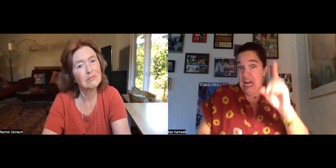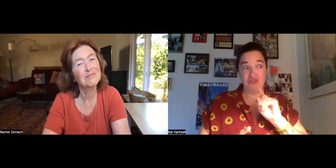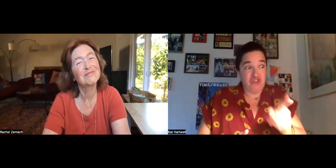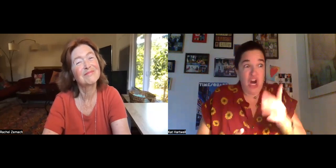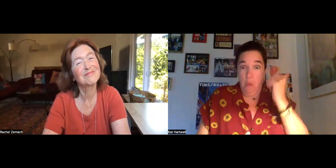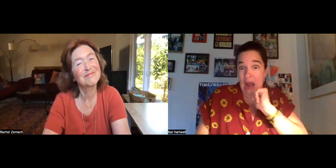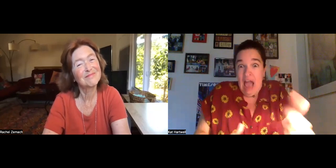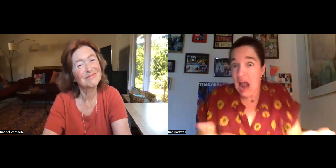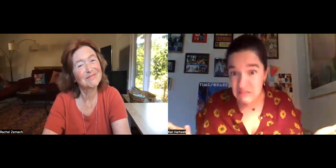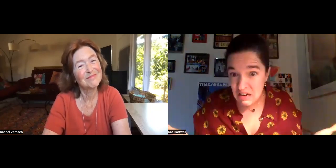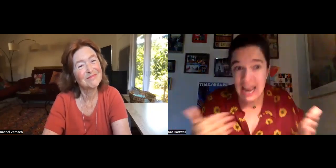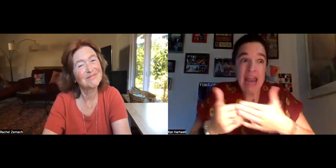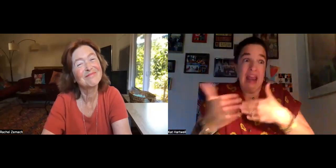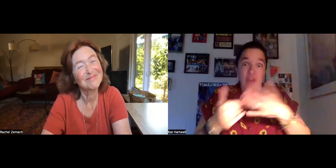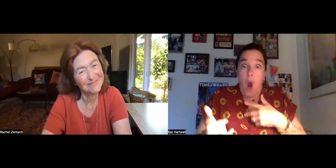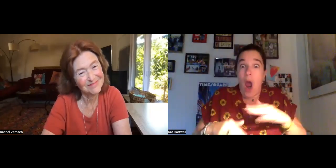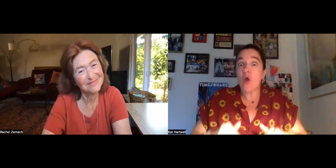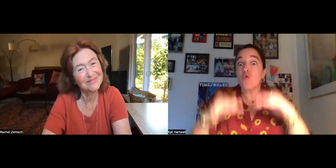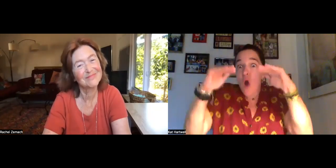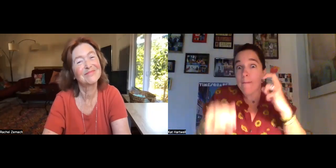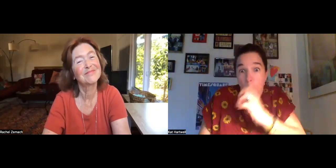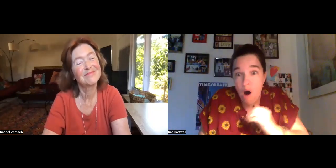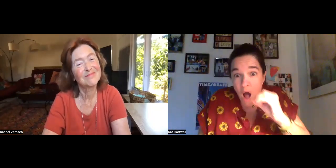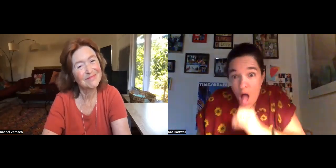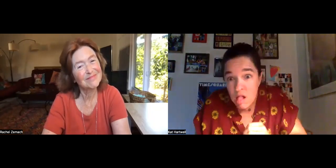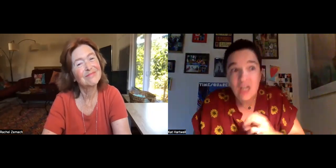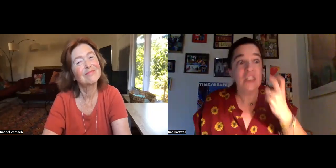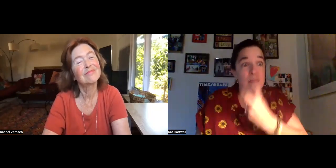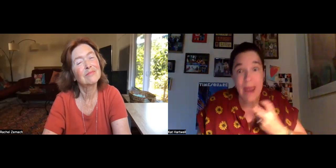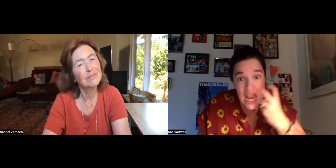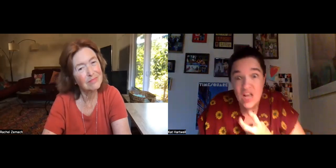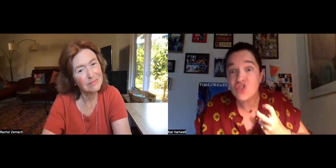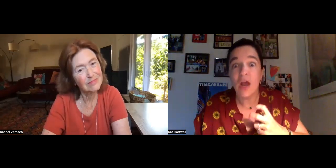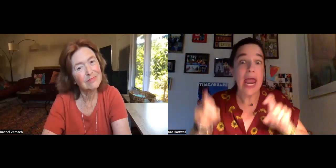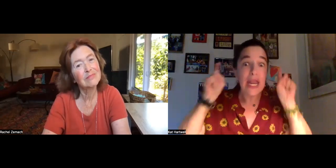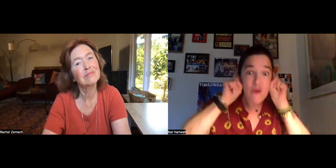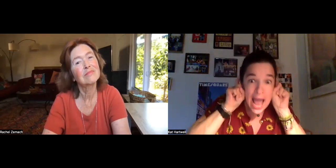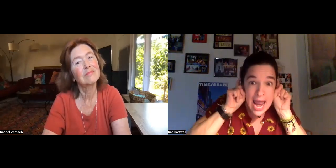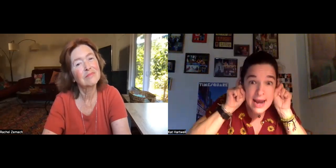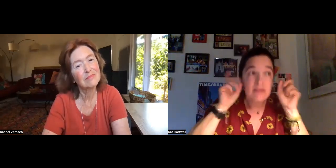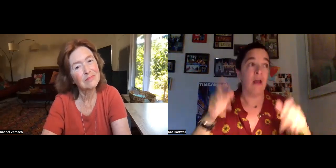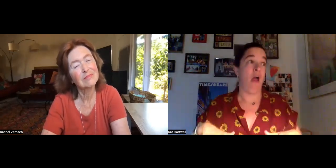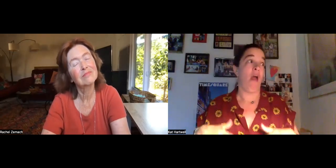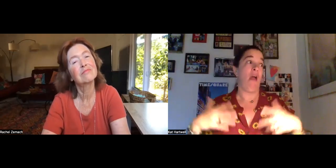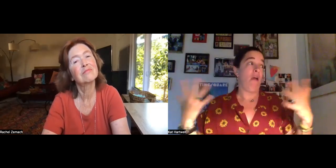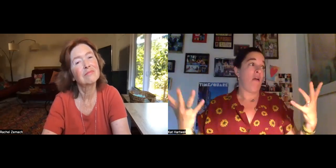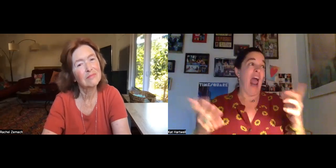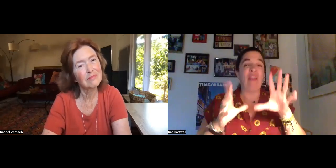baby. Sure, why not? Even though I grew up on speech, earrings, and